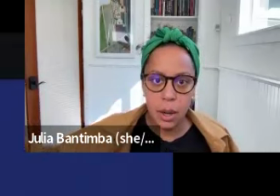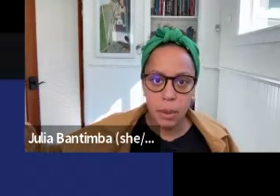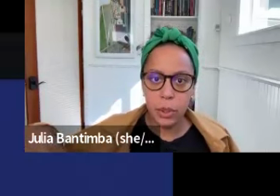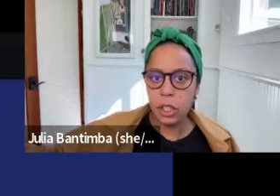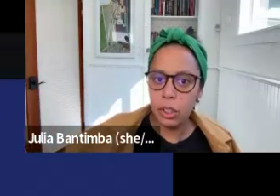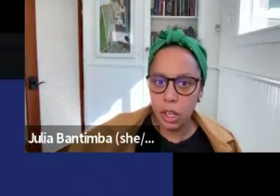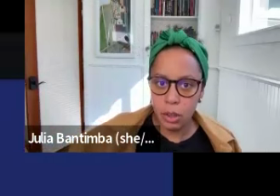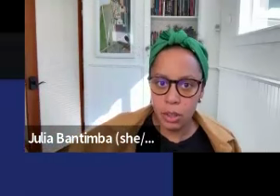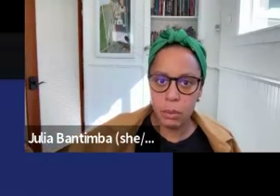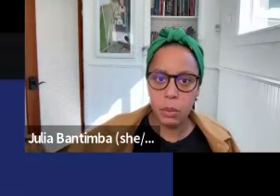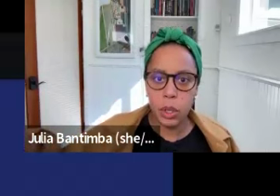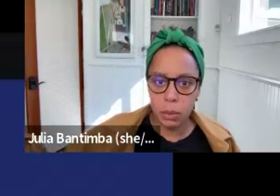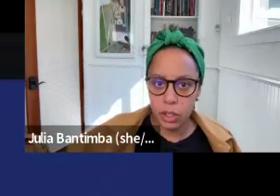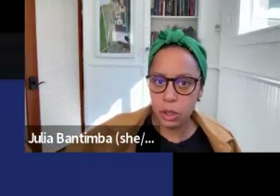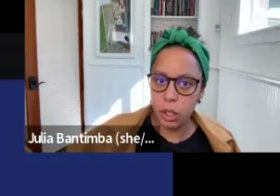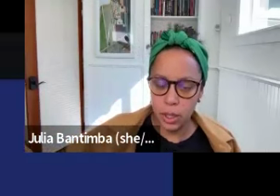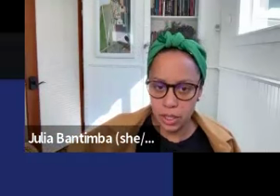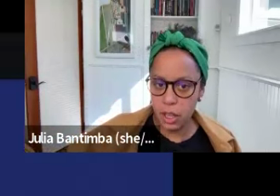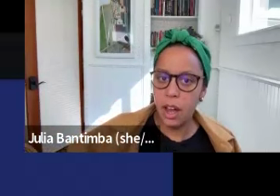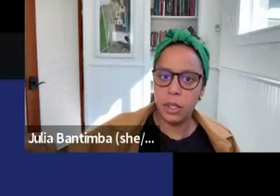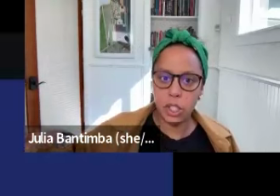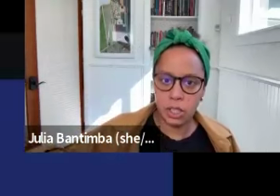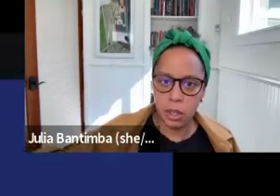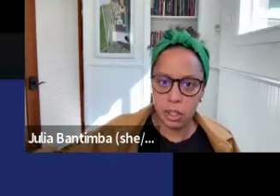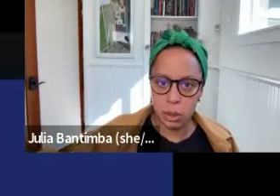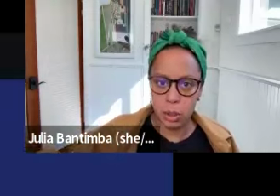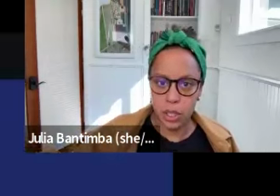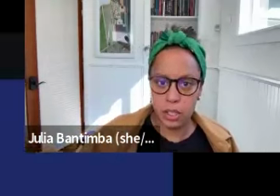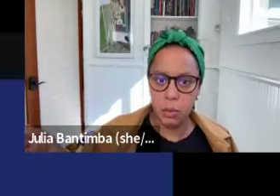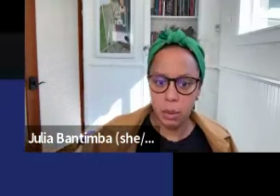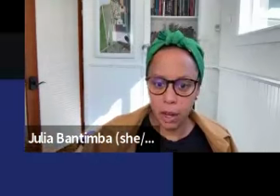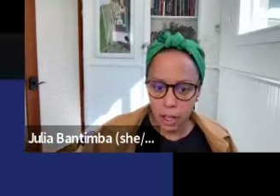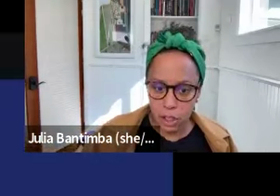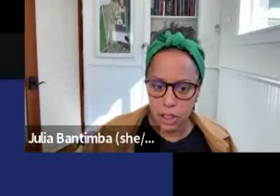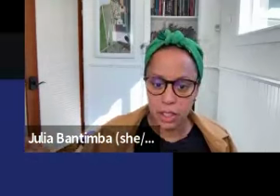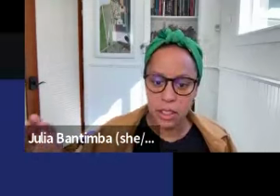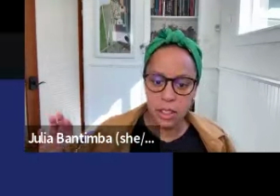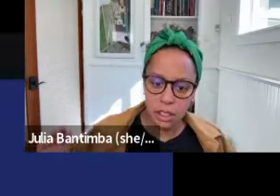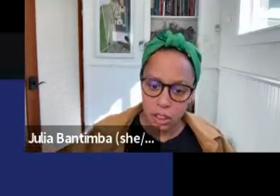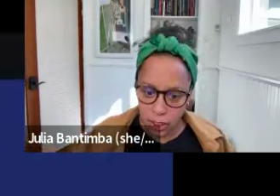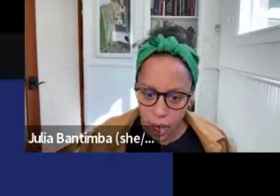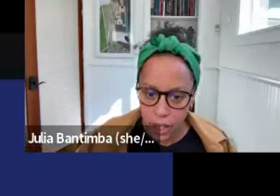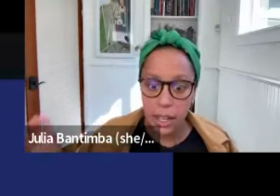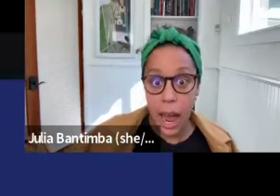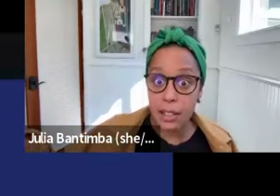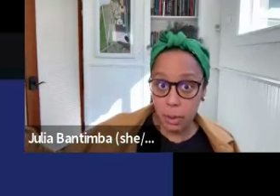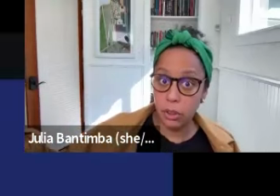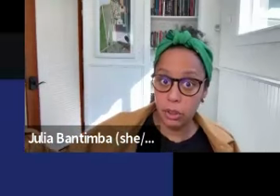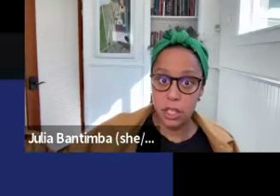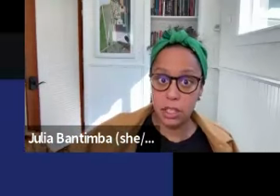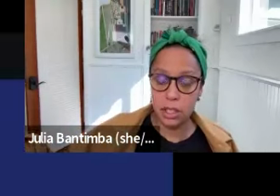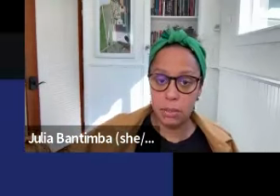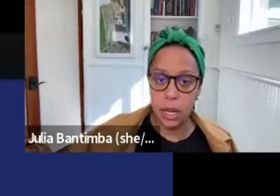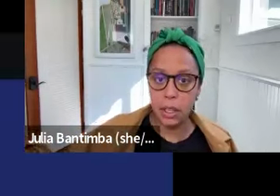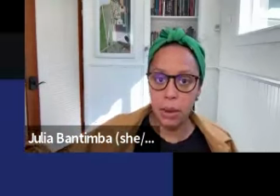XYZ, but if we don't know, then we wouldn't want to score based on that. We just want to score based on what we're actually looking at and ask about